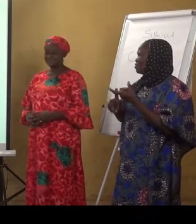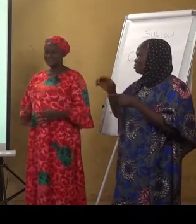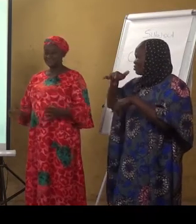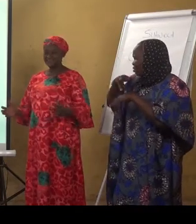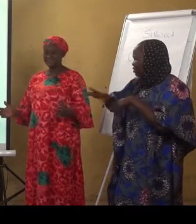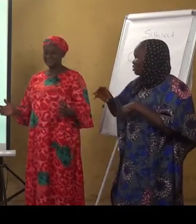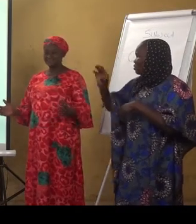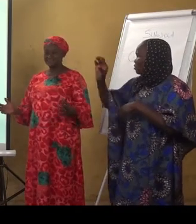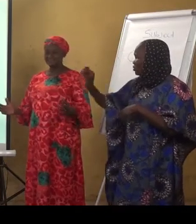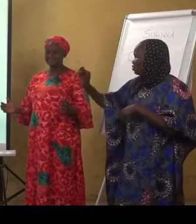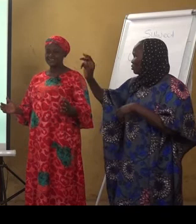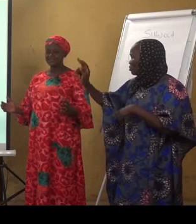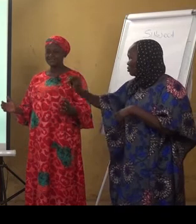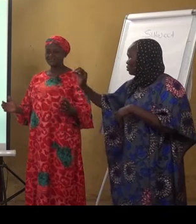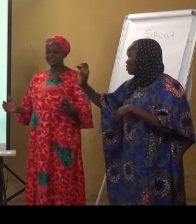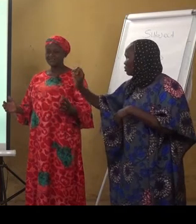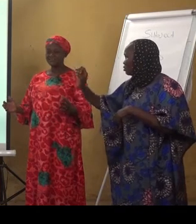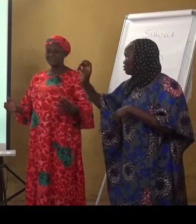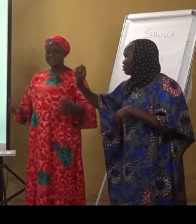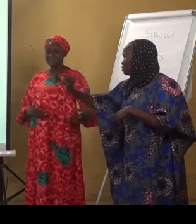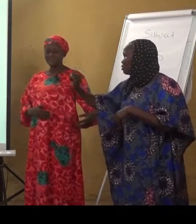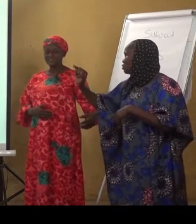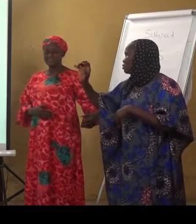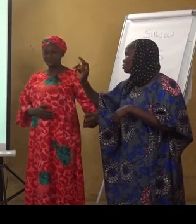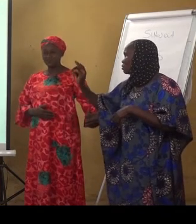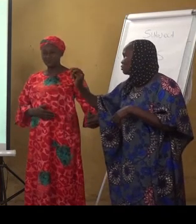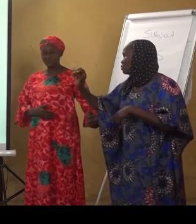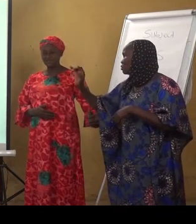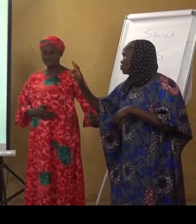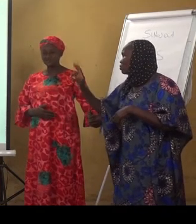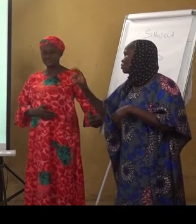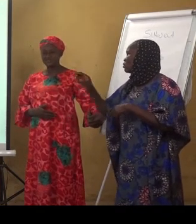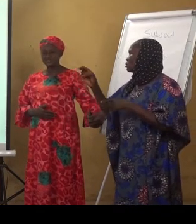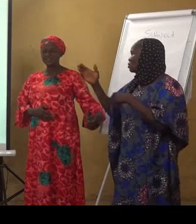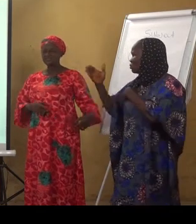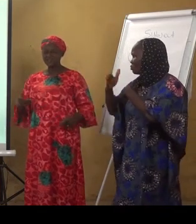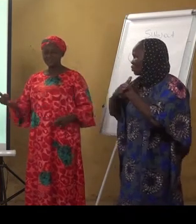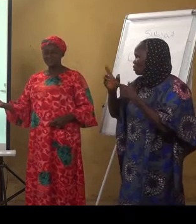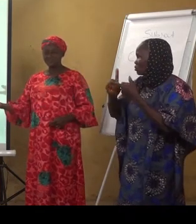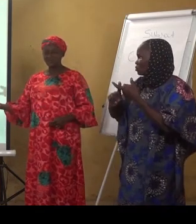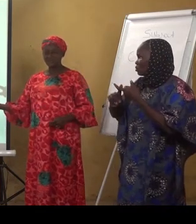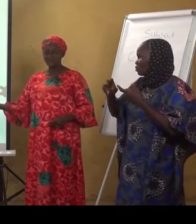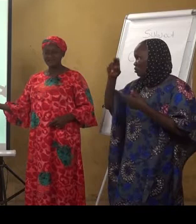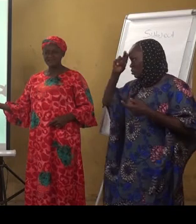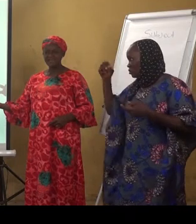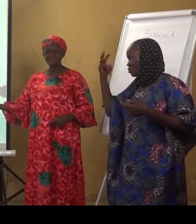master. He has now reconciled them. Let him not keep him under his custody, but